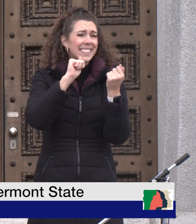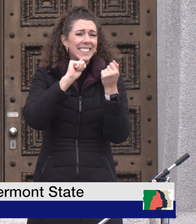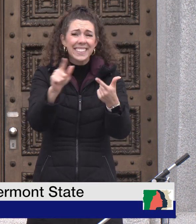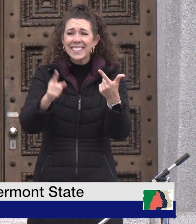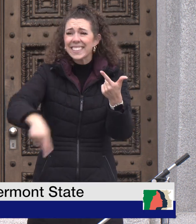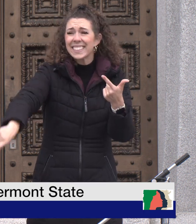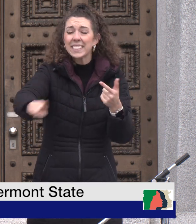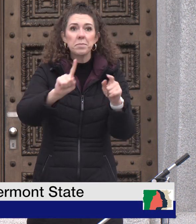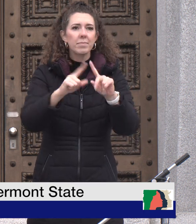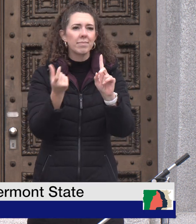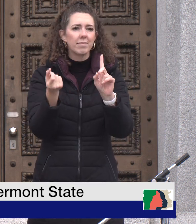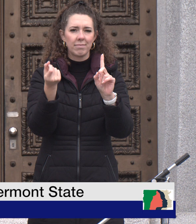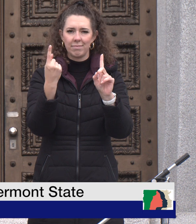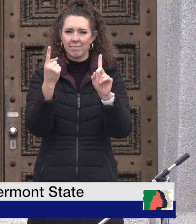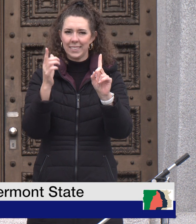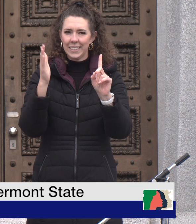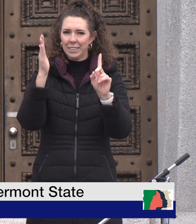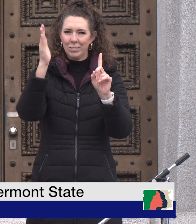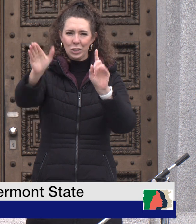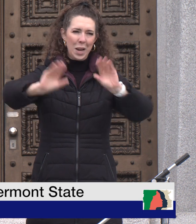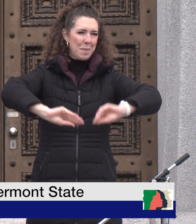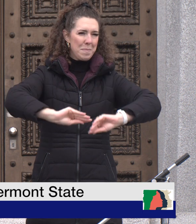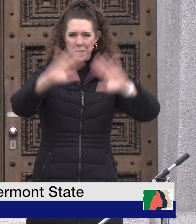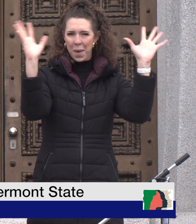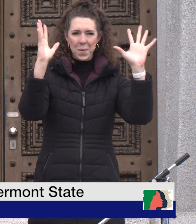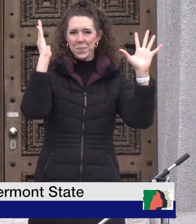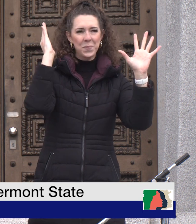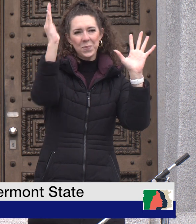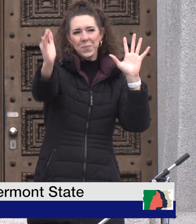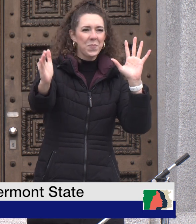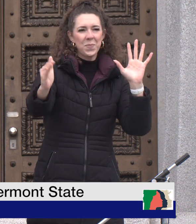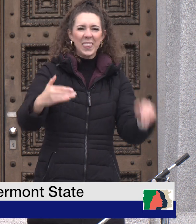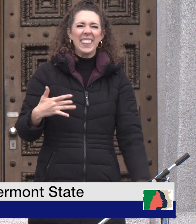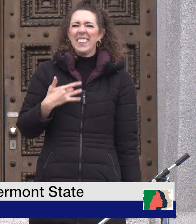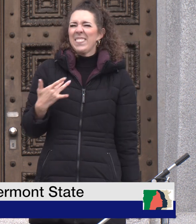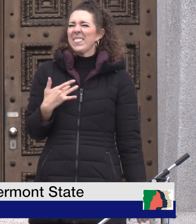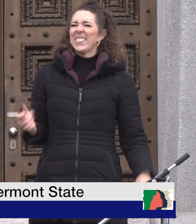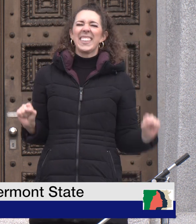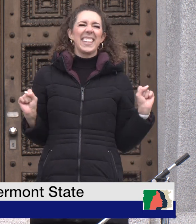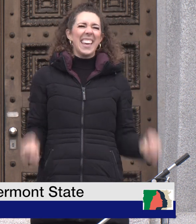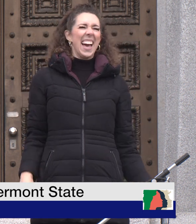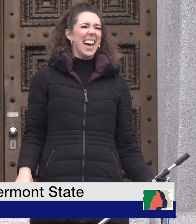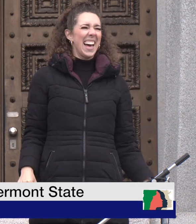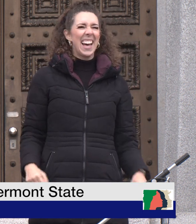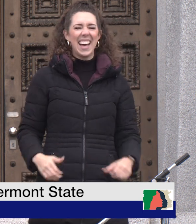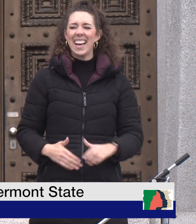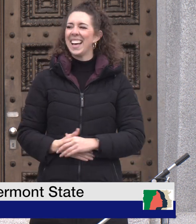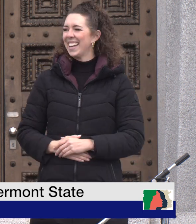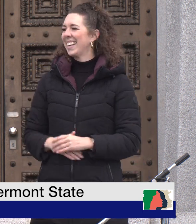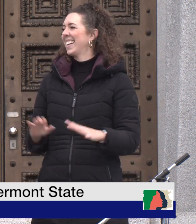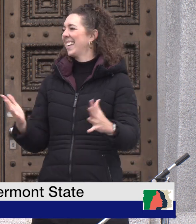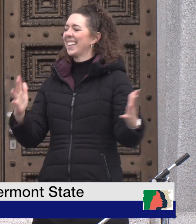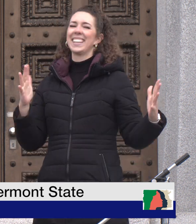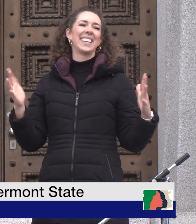brighter, sunnier future is coming, and I can feel her.